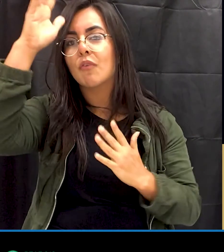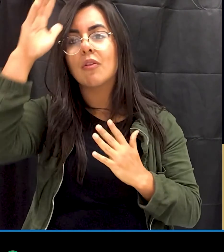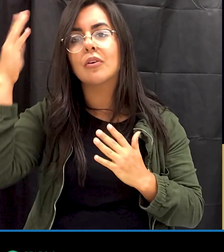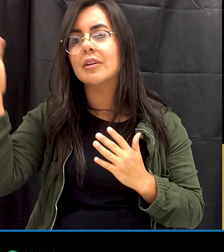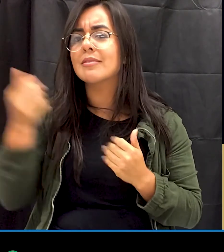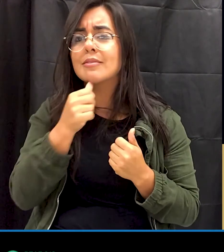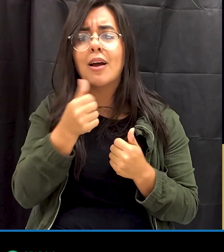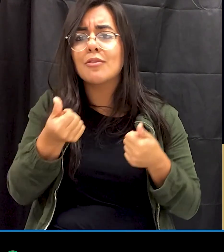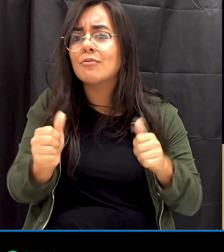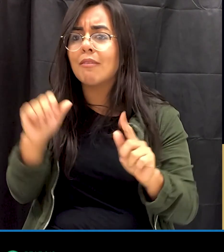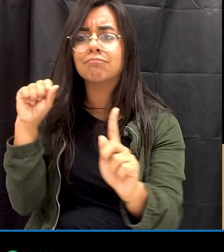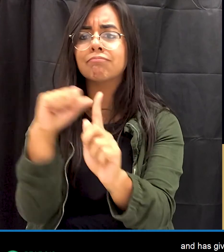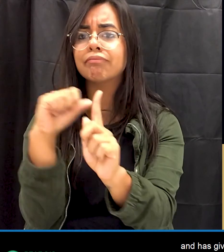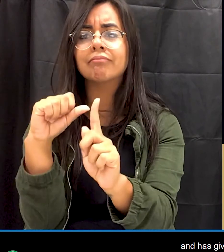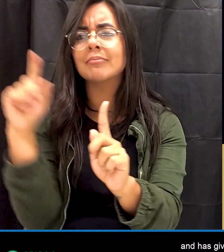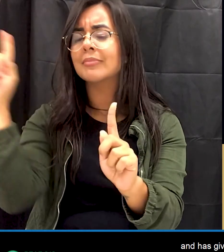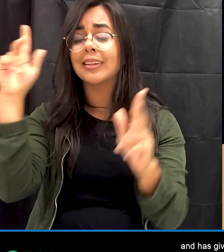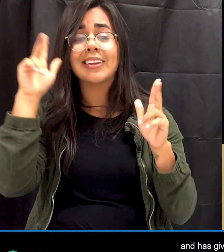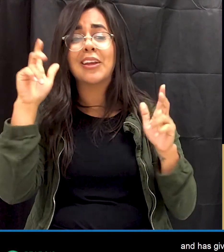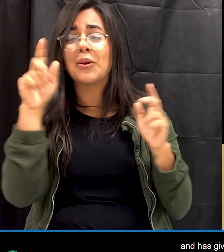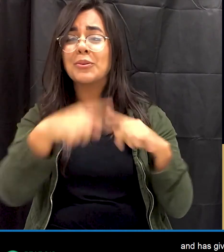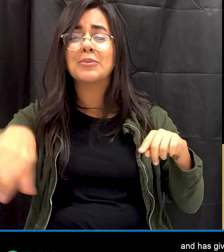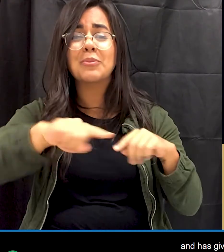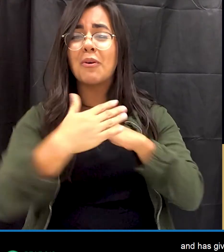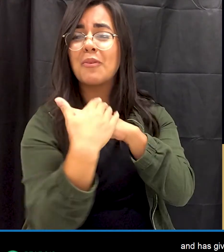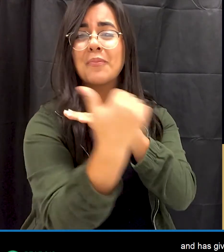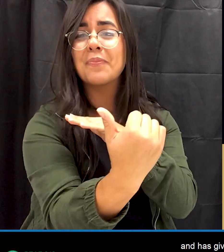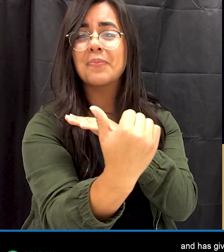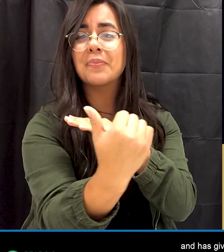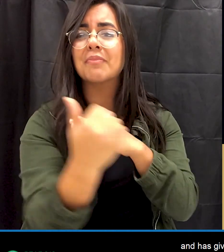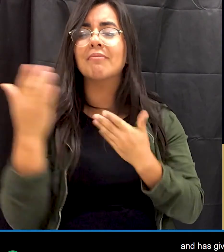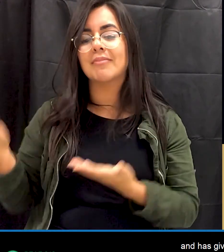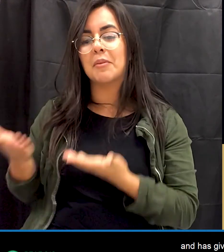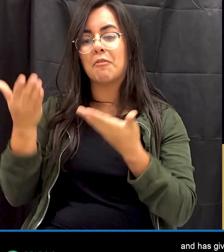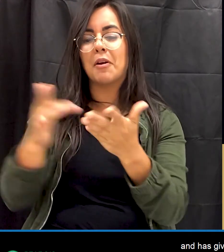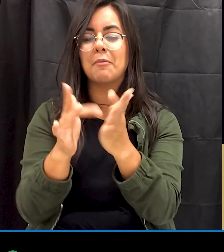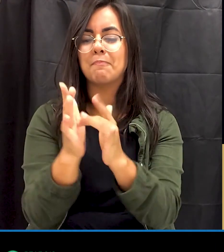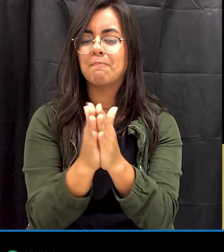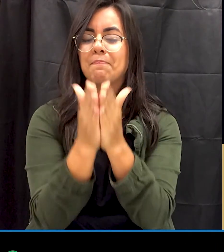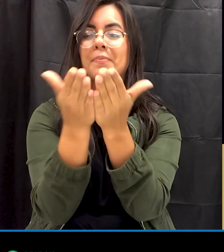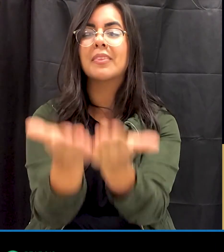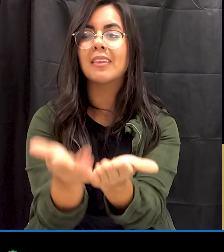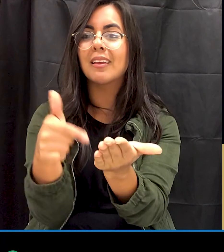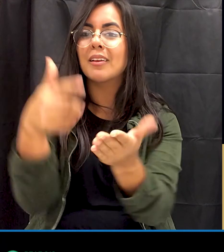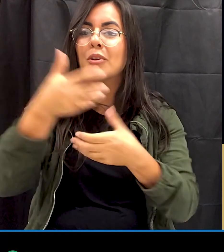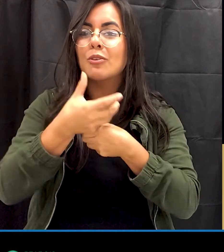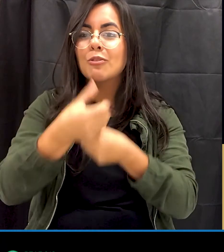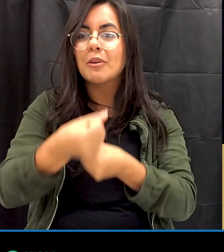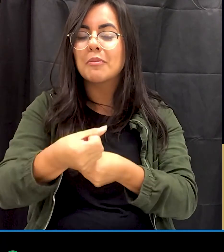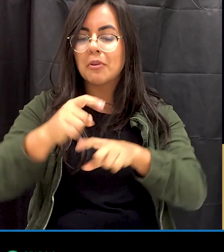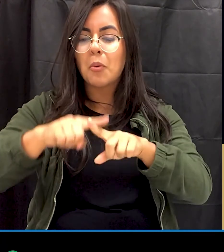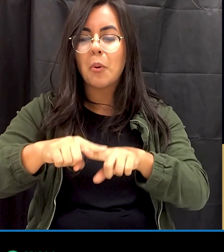but who hears when you call to him and has given us a reliable and trustworthy word, a reliable and trustworthy